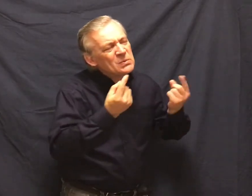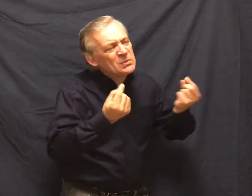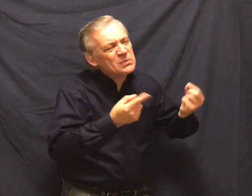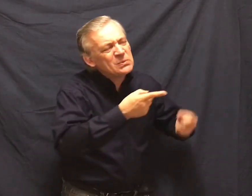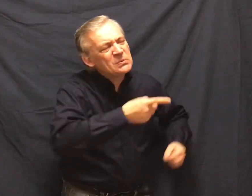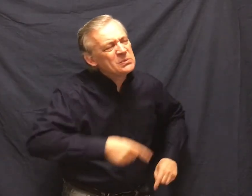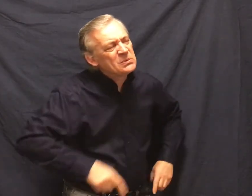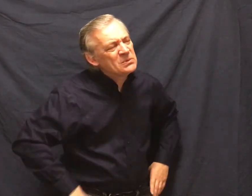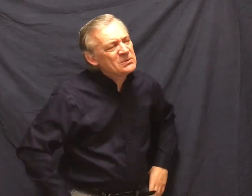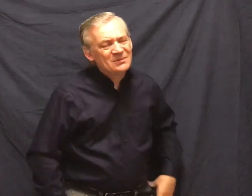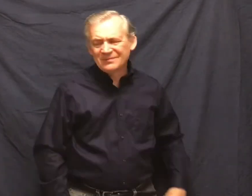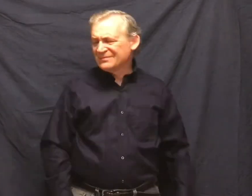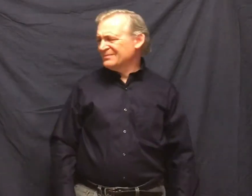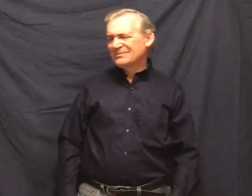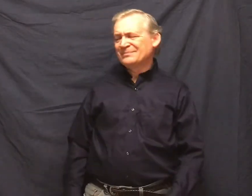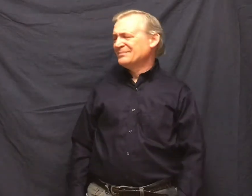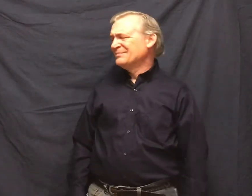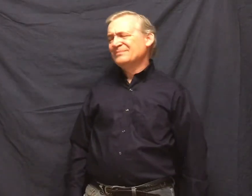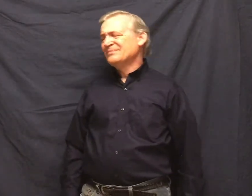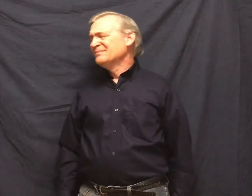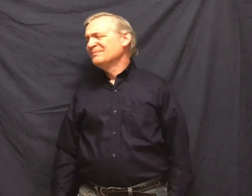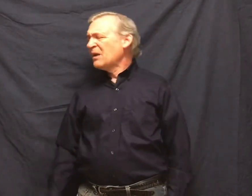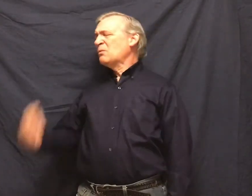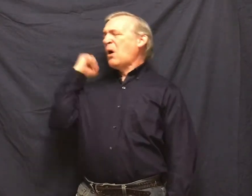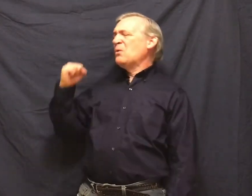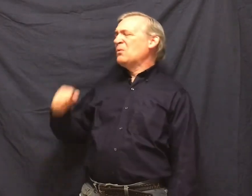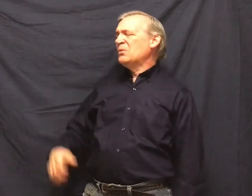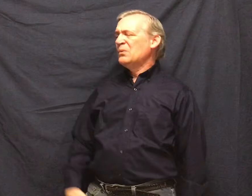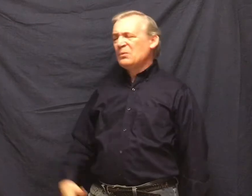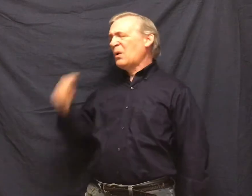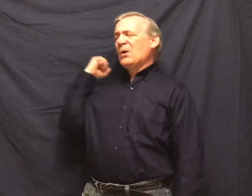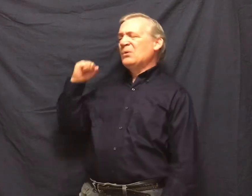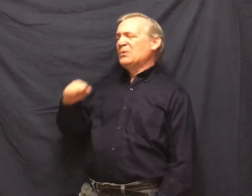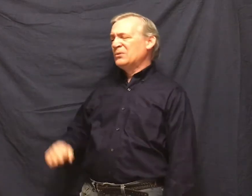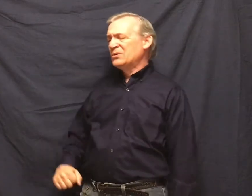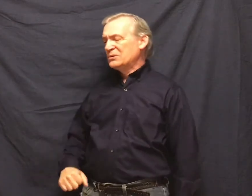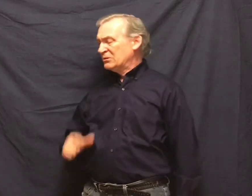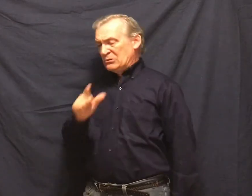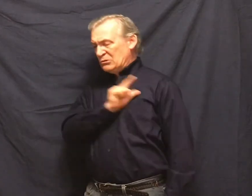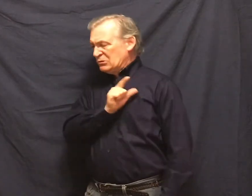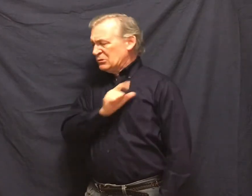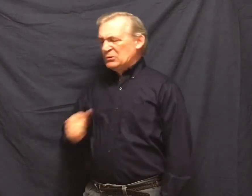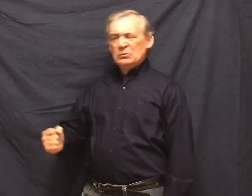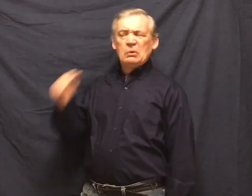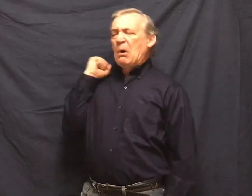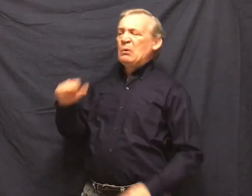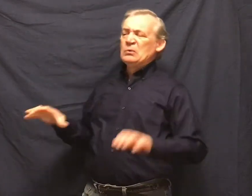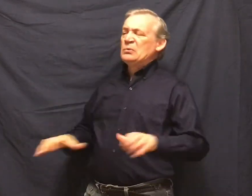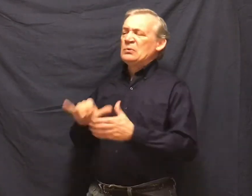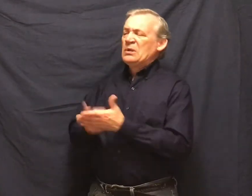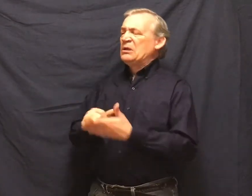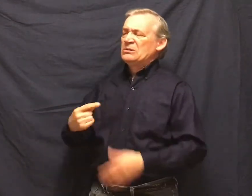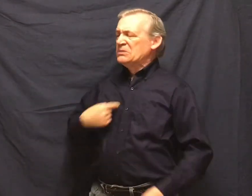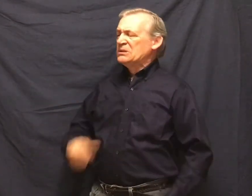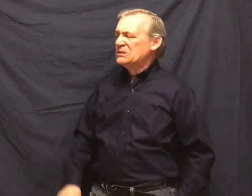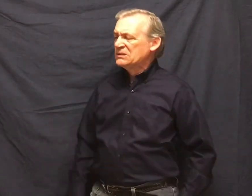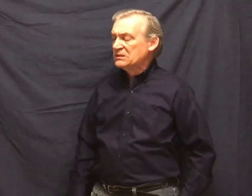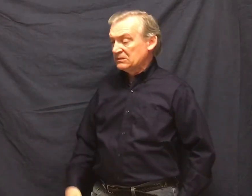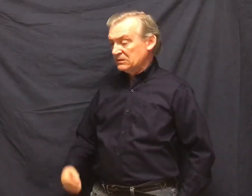He won't do it, Lenny cried. George wouldn't do nothing like that. I've been with George a long